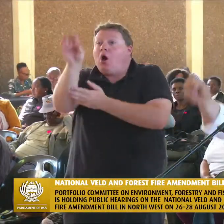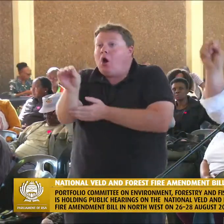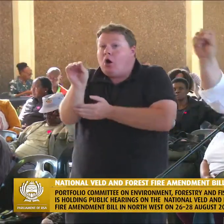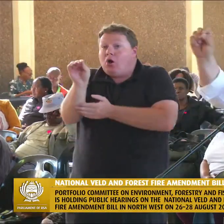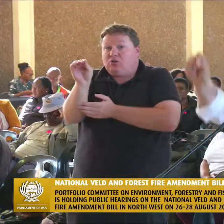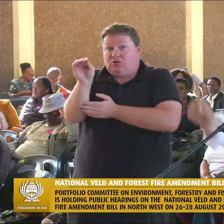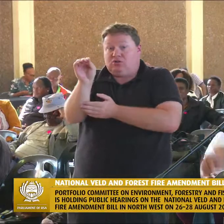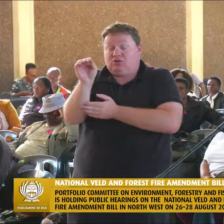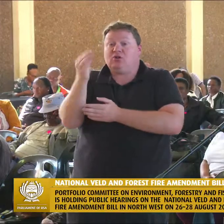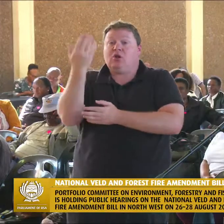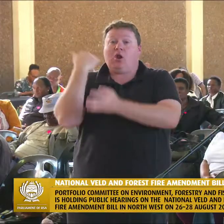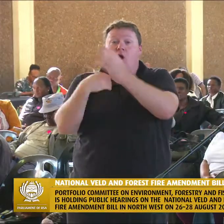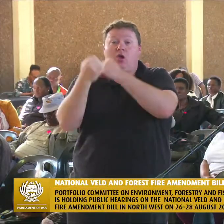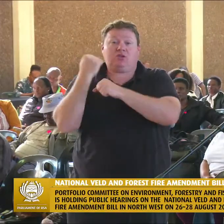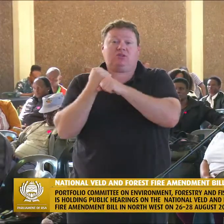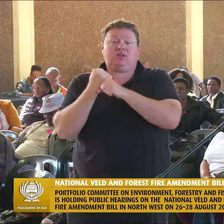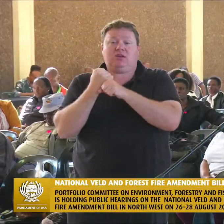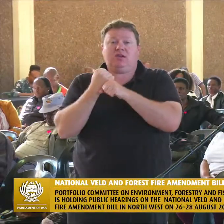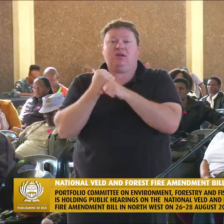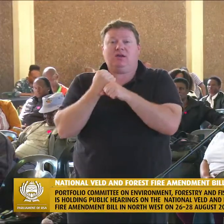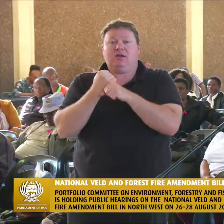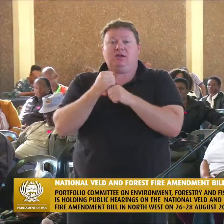province last year